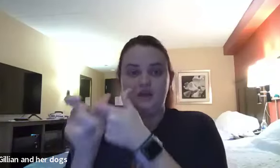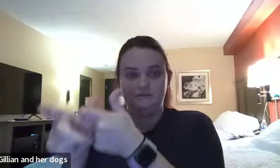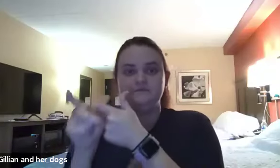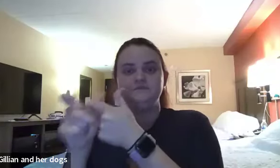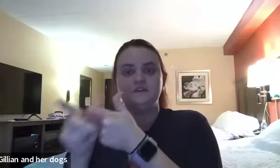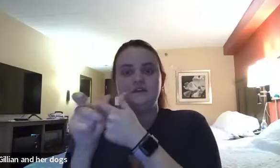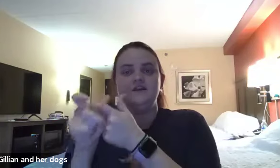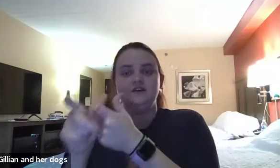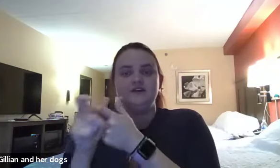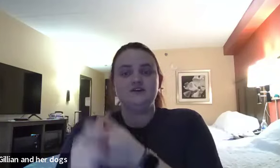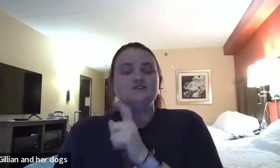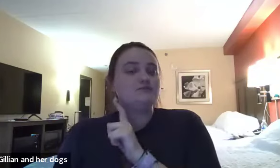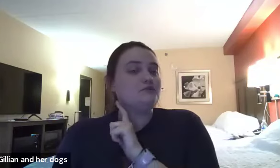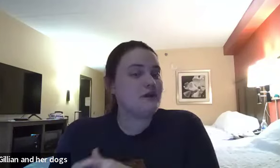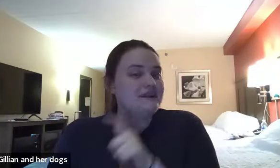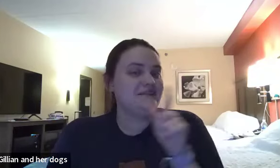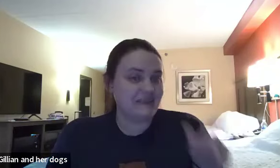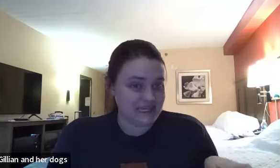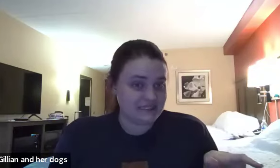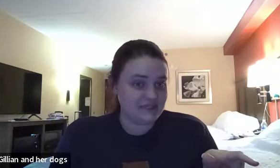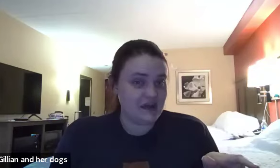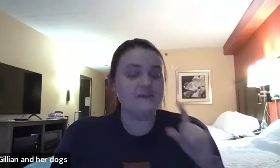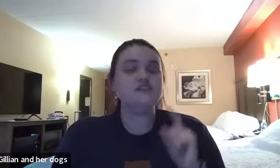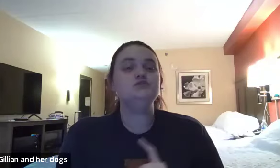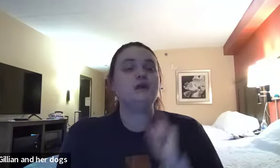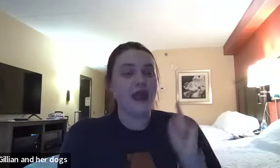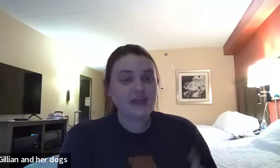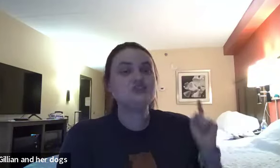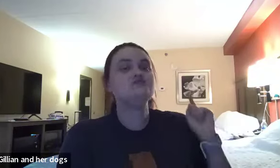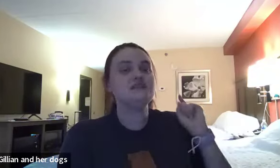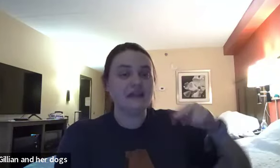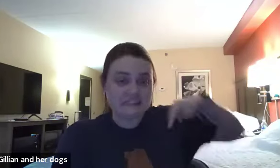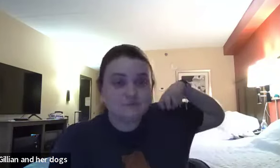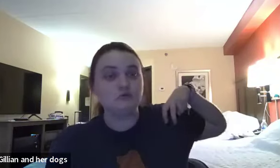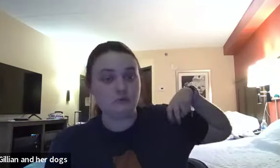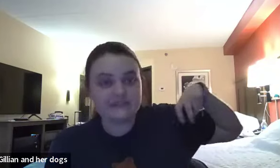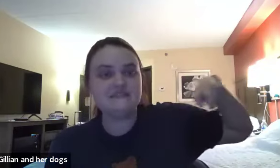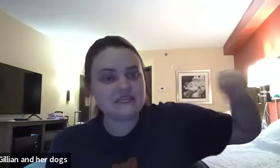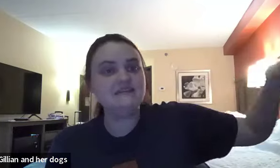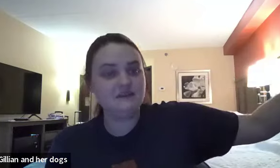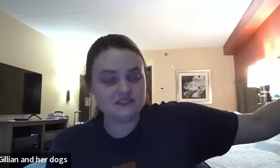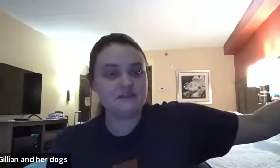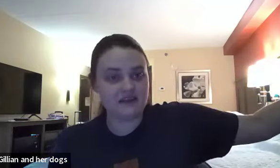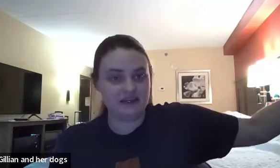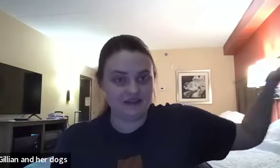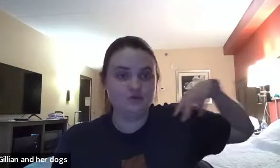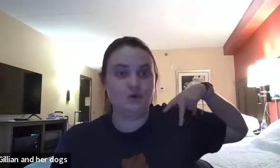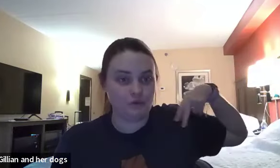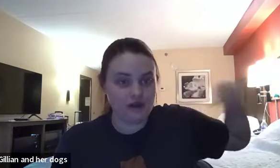run. So for running late, unless you are actually like sprinting to be late, like you are